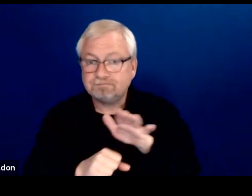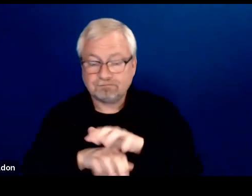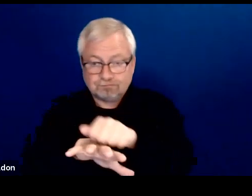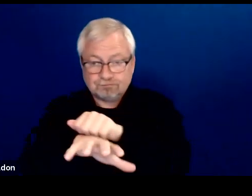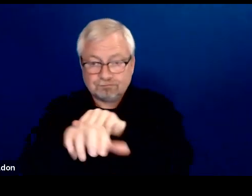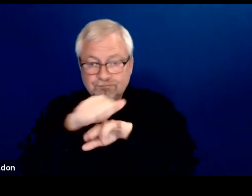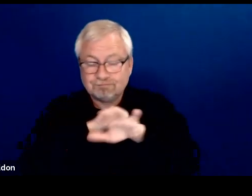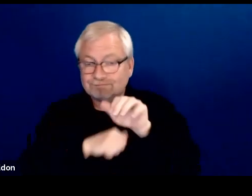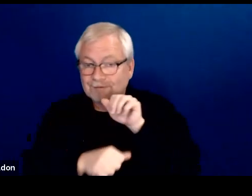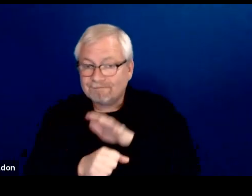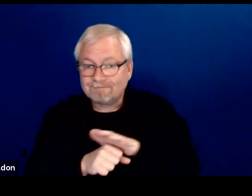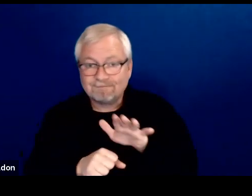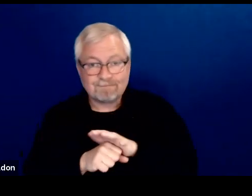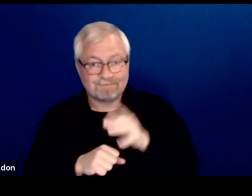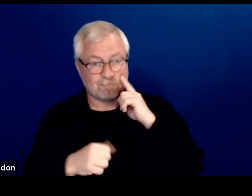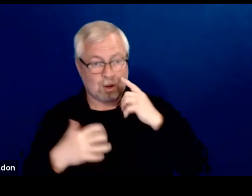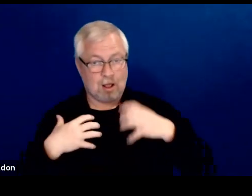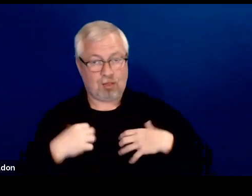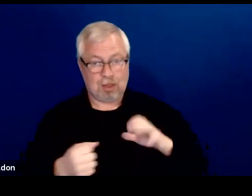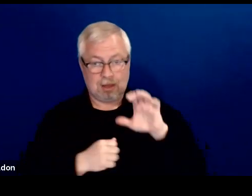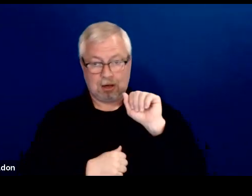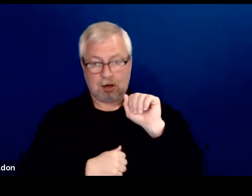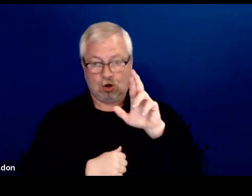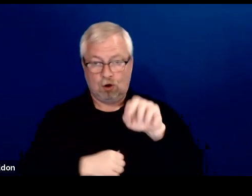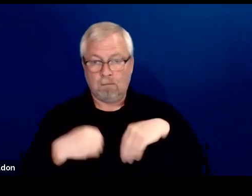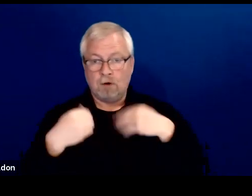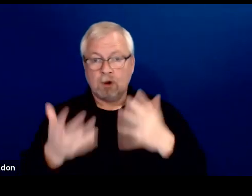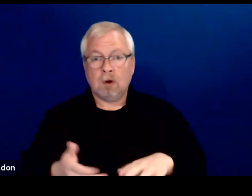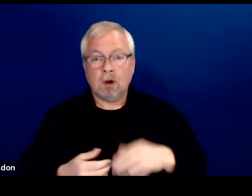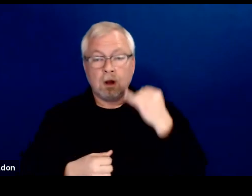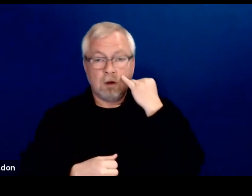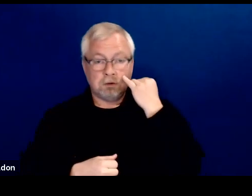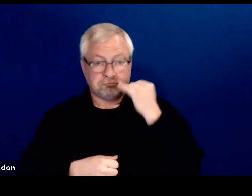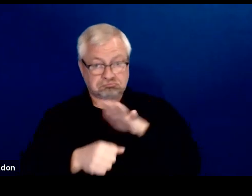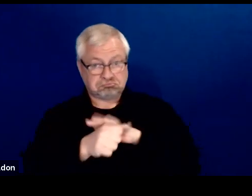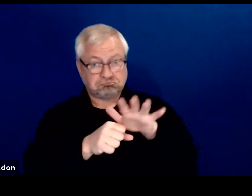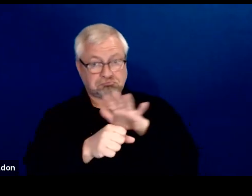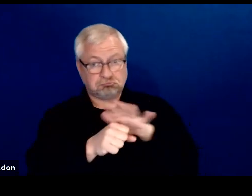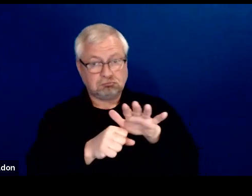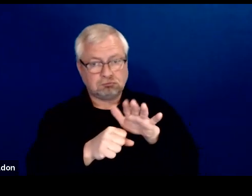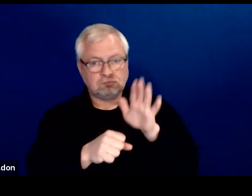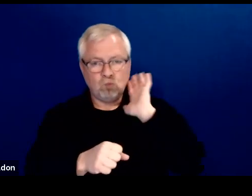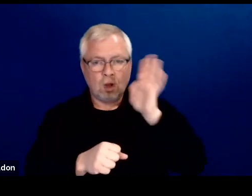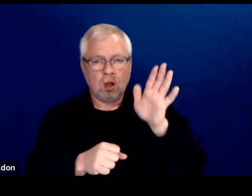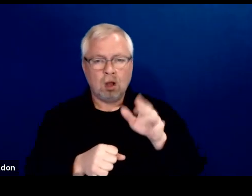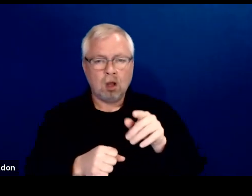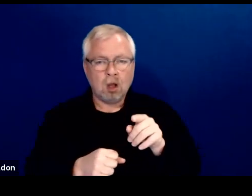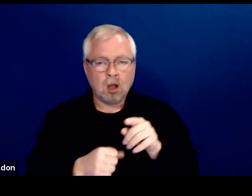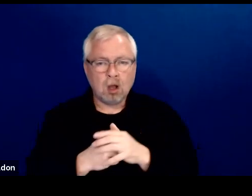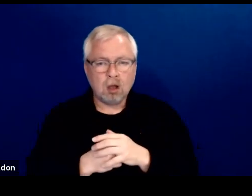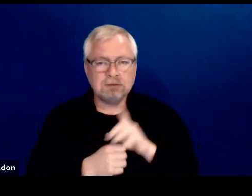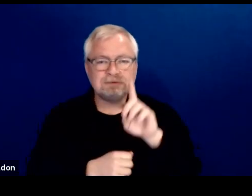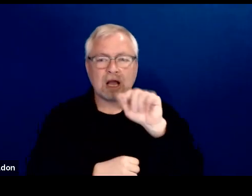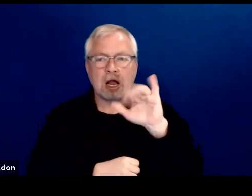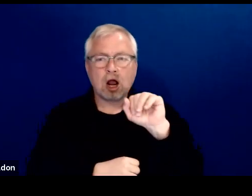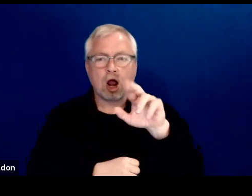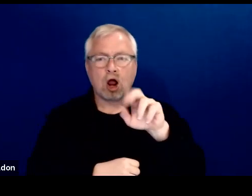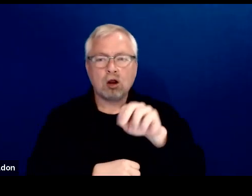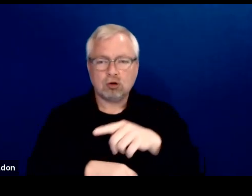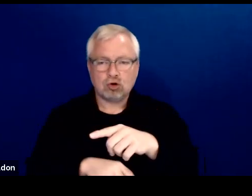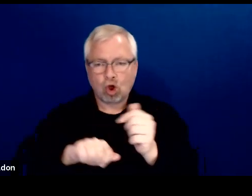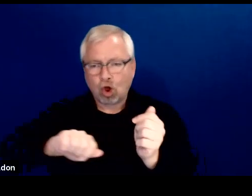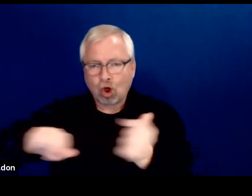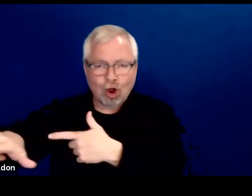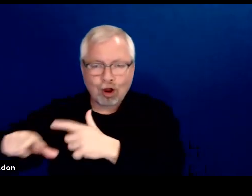had enough of this, would be in the hands of childcare workers, would be in the hands of our delivery drivers, some of the things that